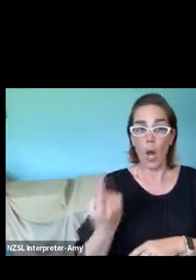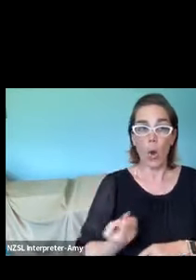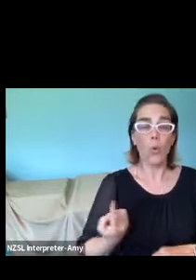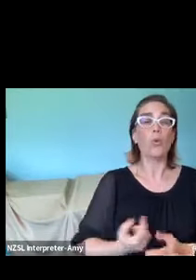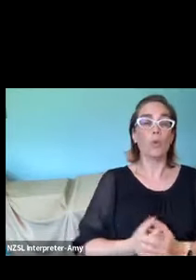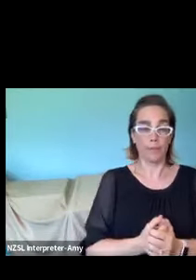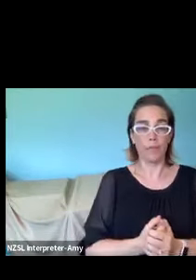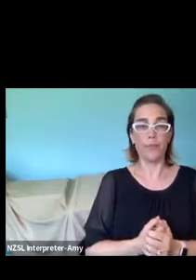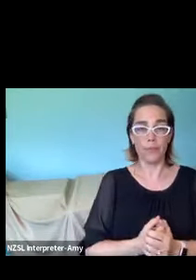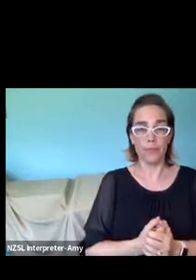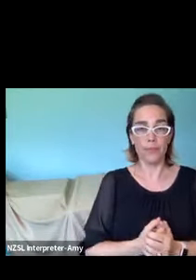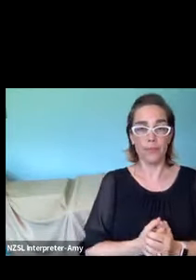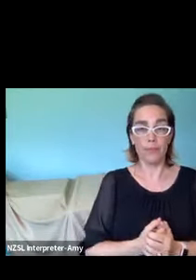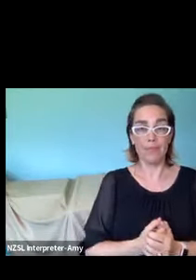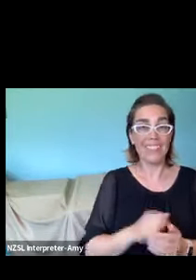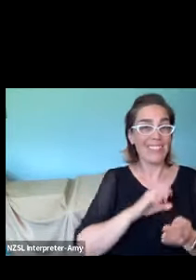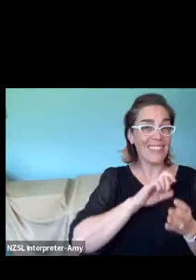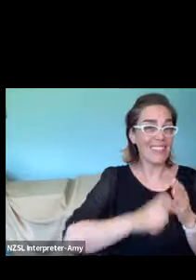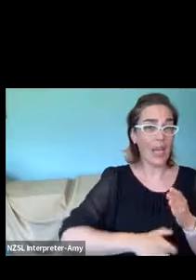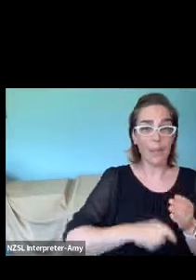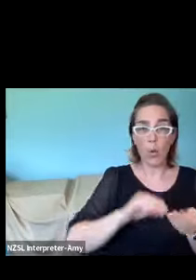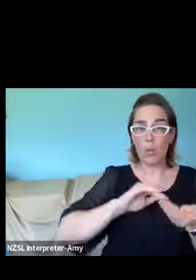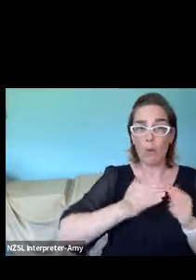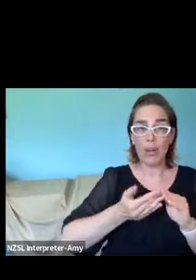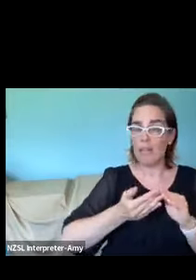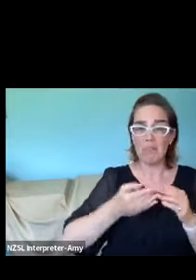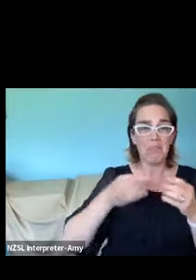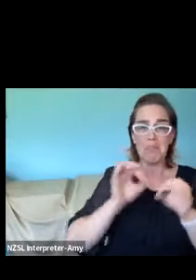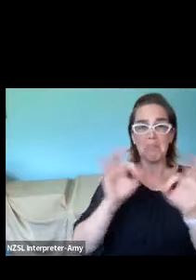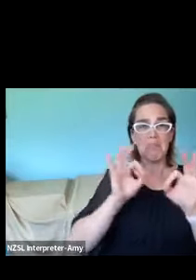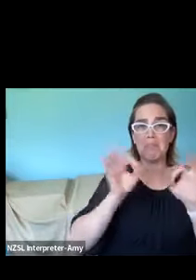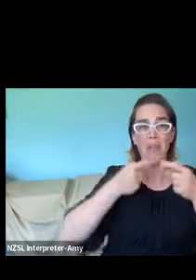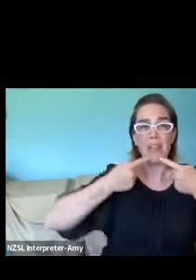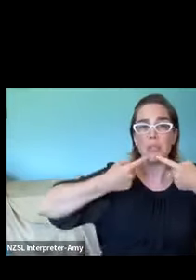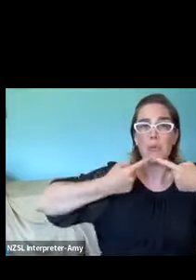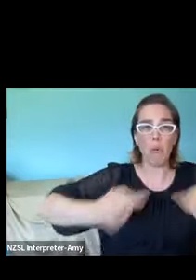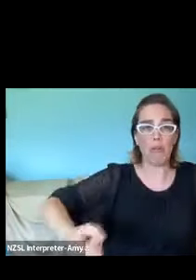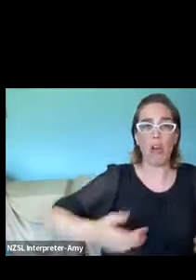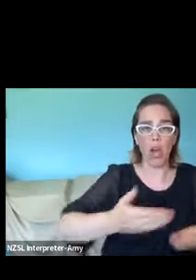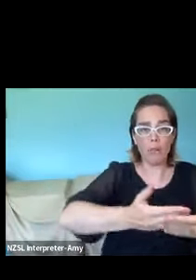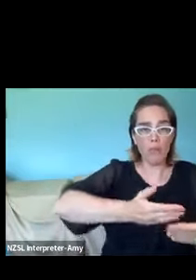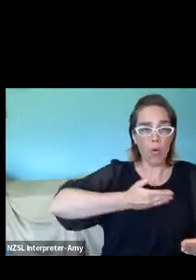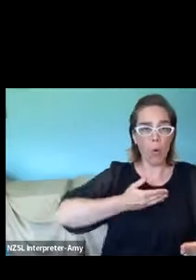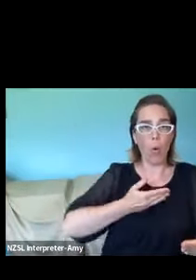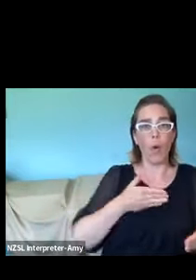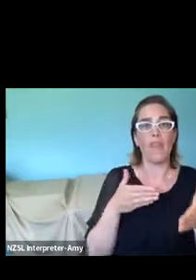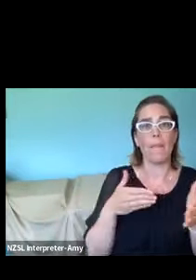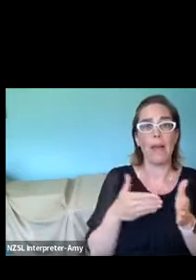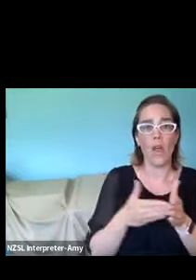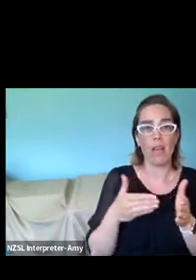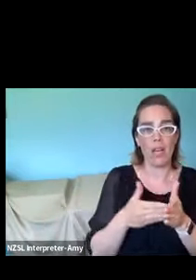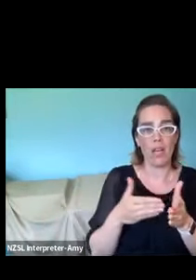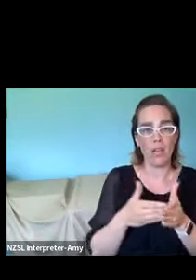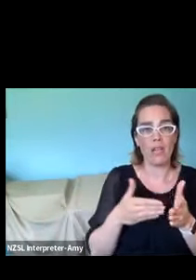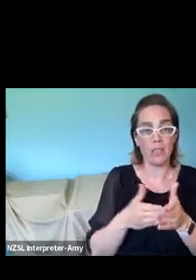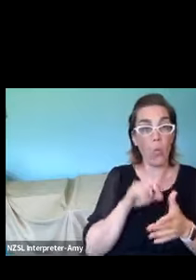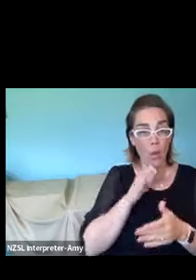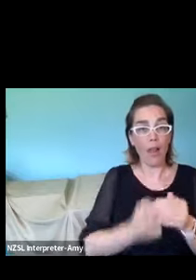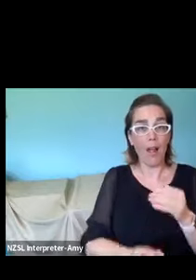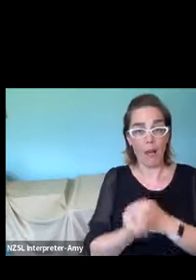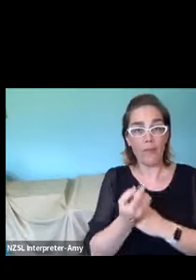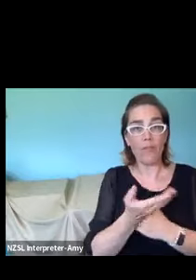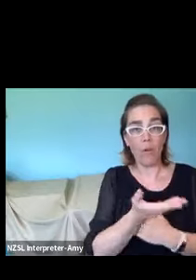the disabled community weren't notified ahead of time of the barriers that were going to